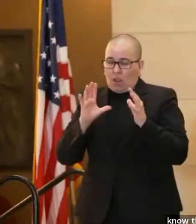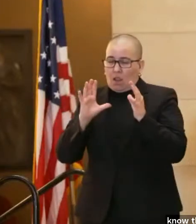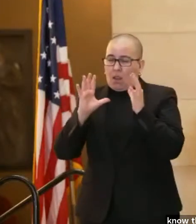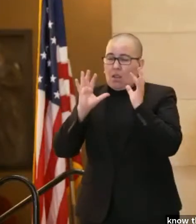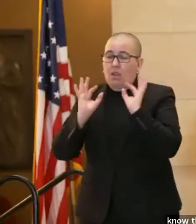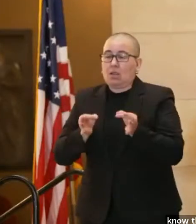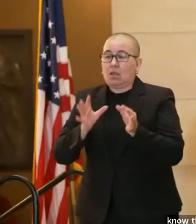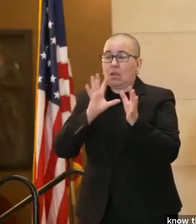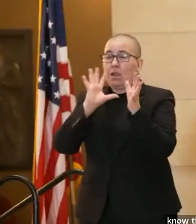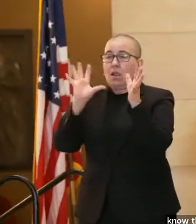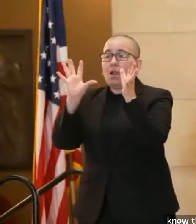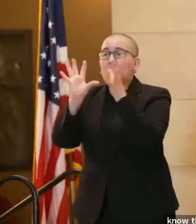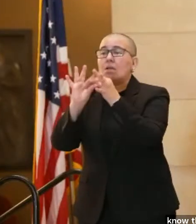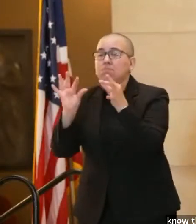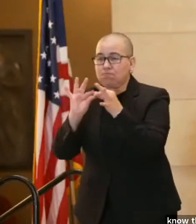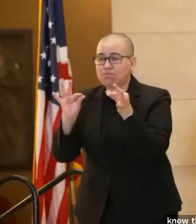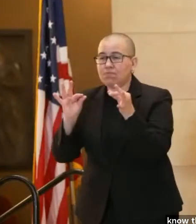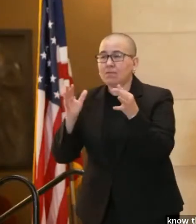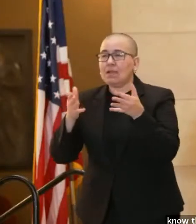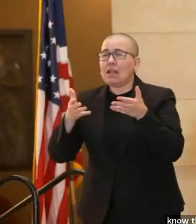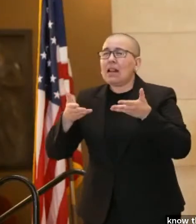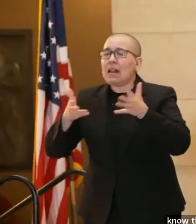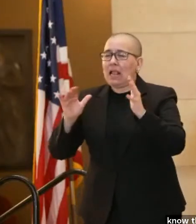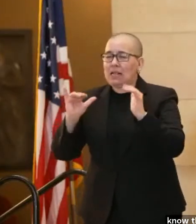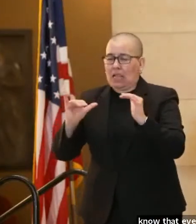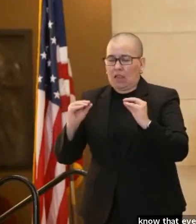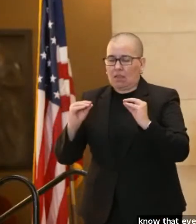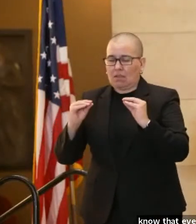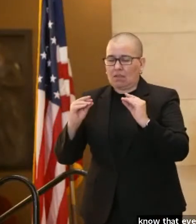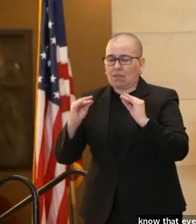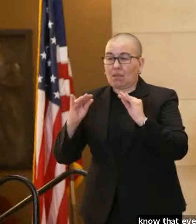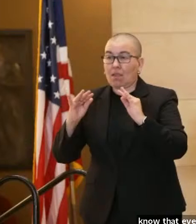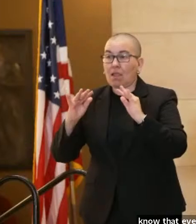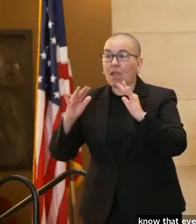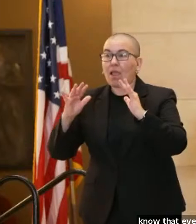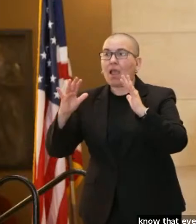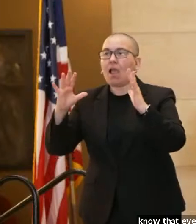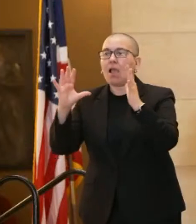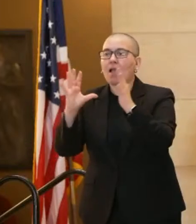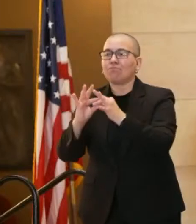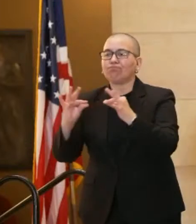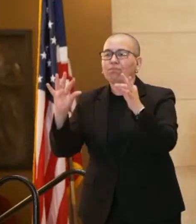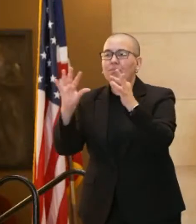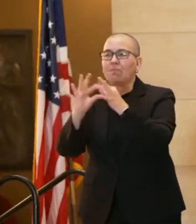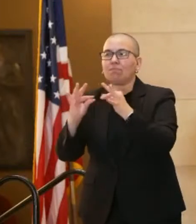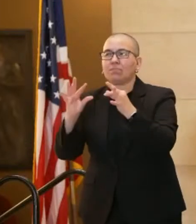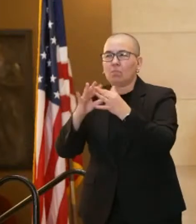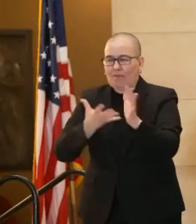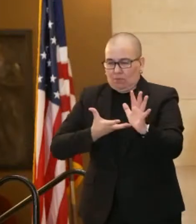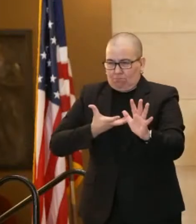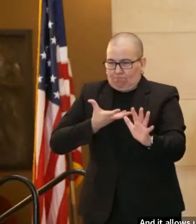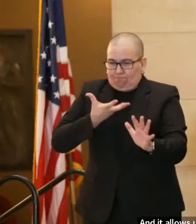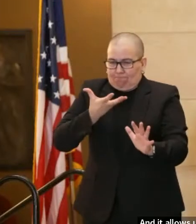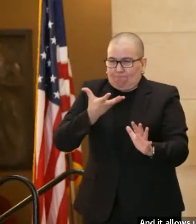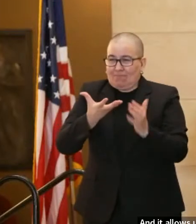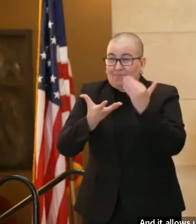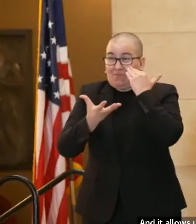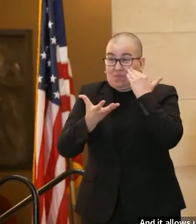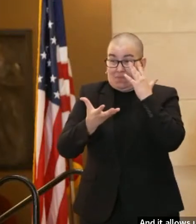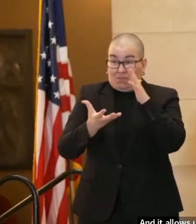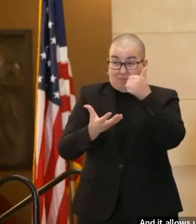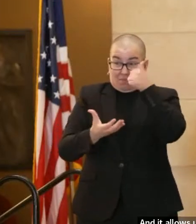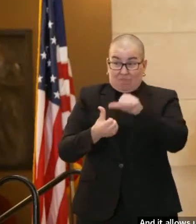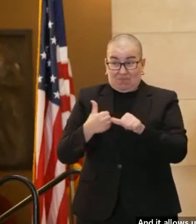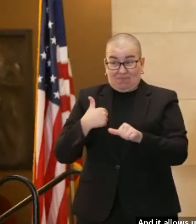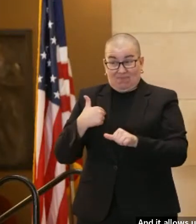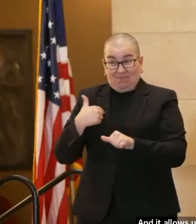little bit more light in. And it allows us to talk about these issues, because I remember one of my heroes, Sheila Wellstone,